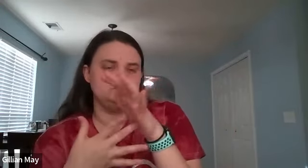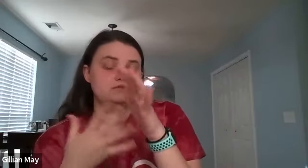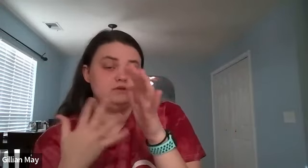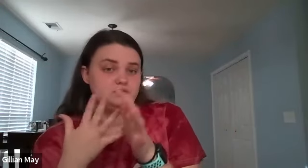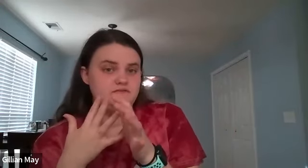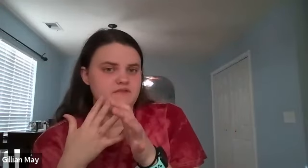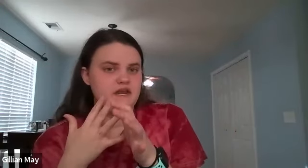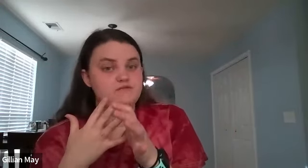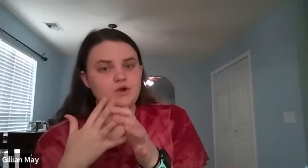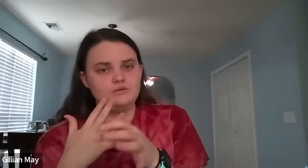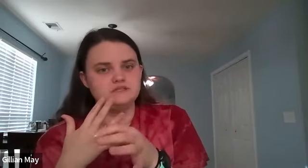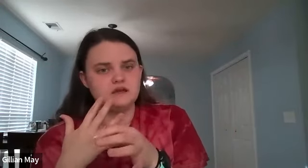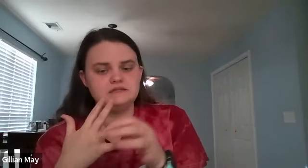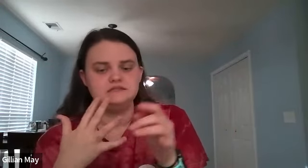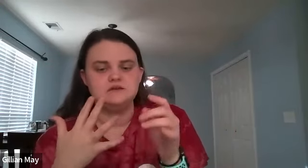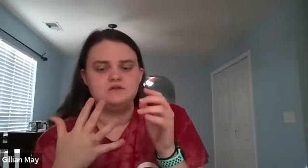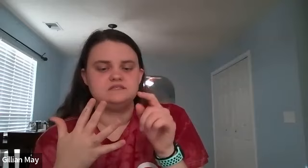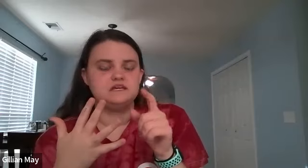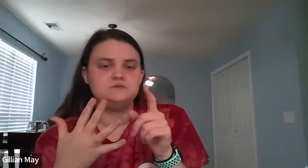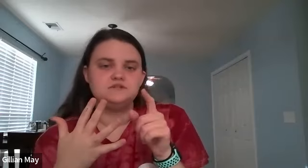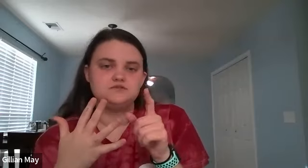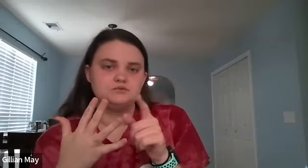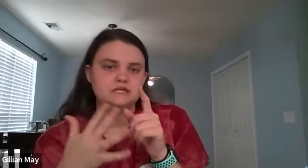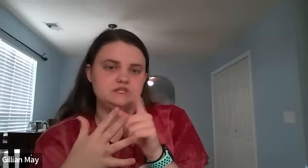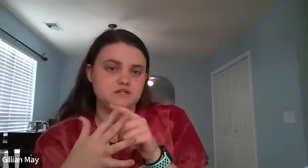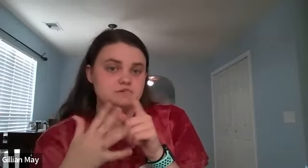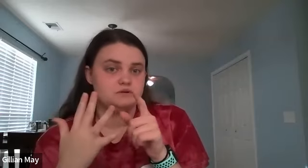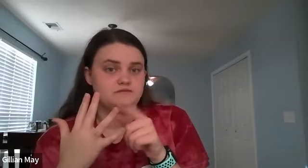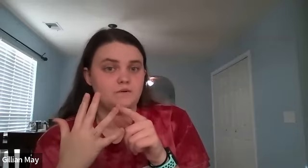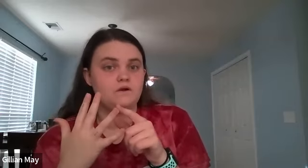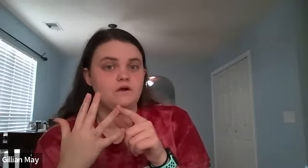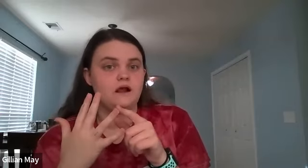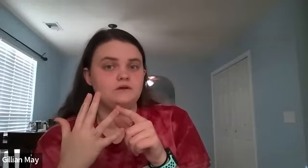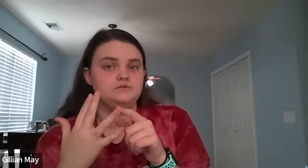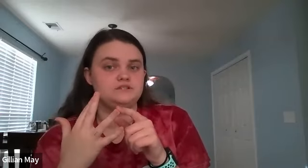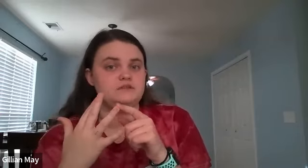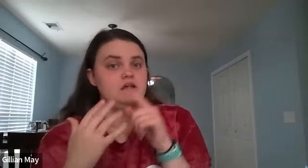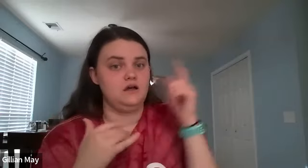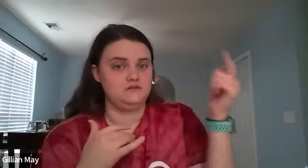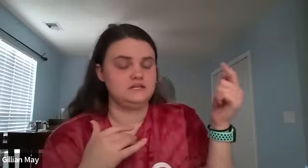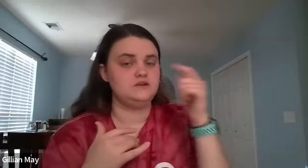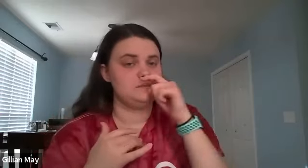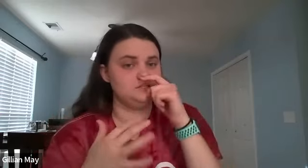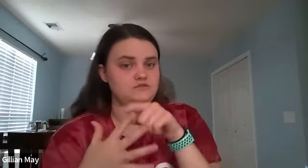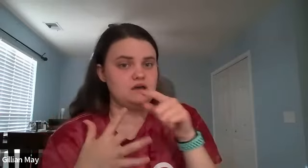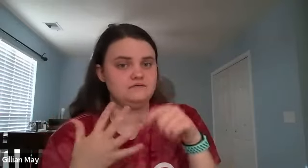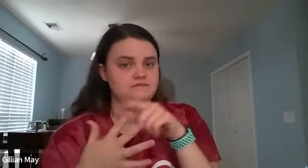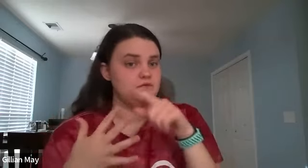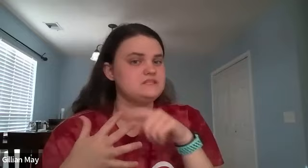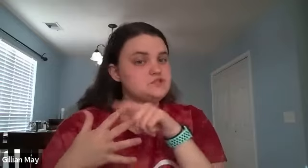23, and 25 that have their own signs. The signs we use for 22 and 24 are how you would do the other signs. So I'm going to show that. The reason I'm going to show